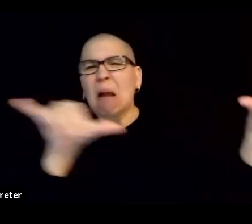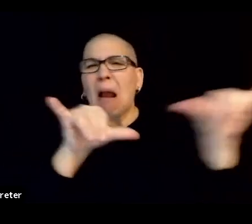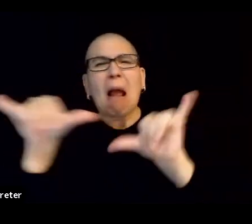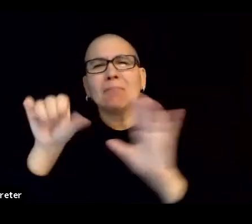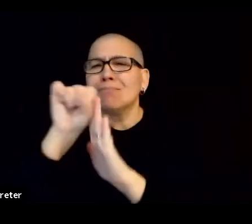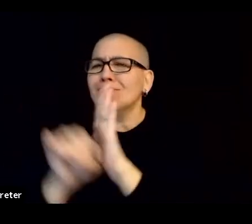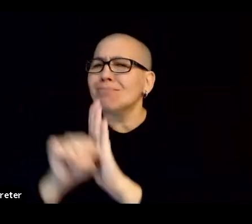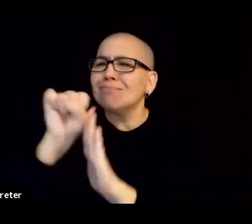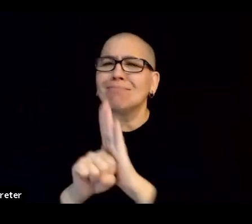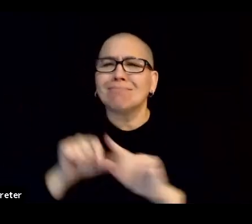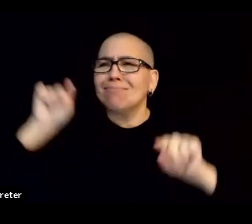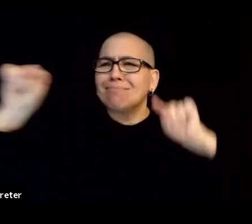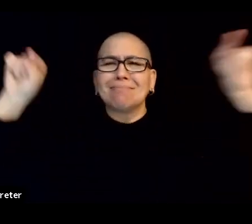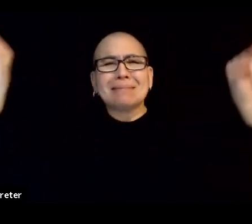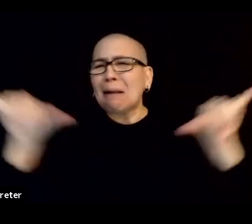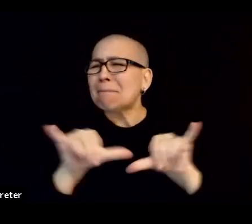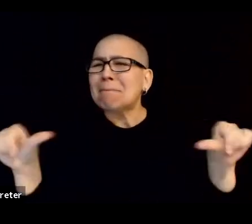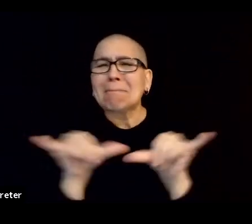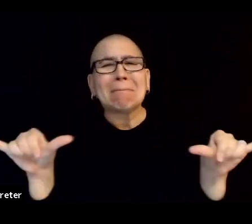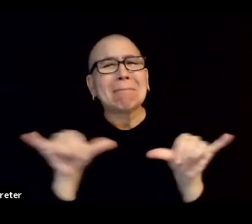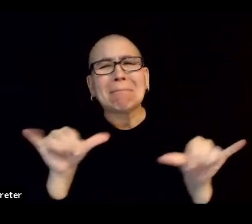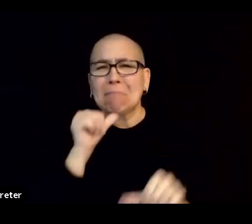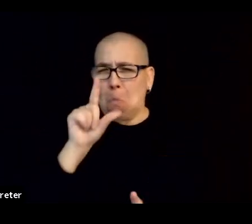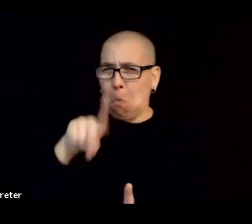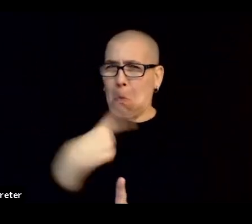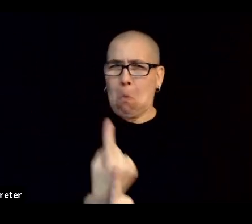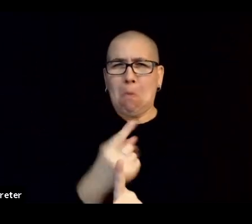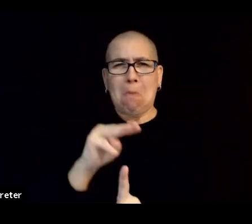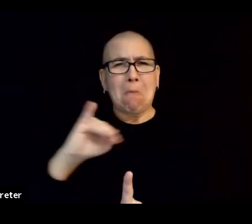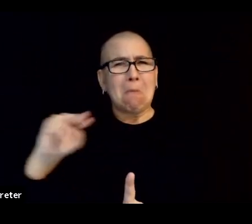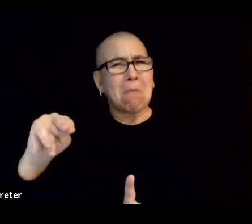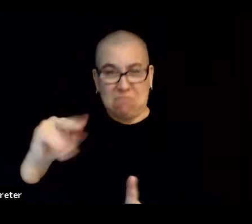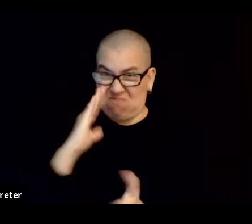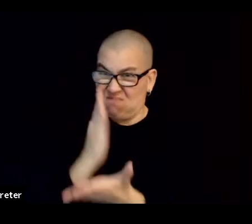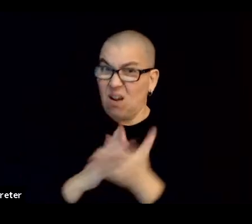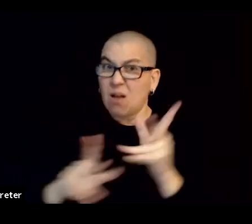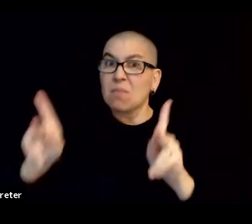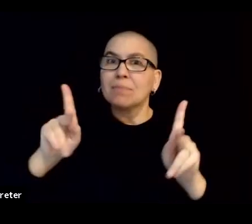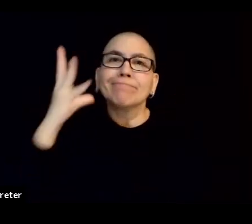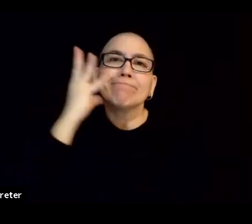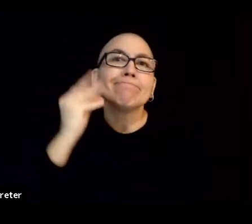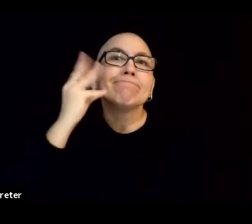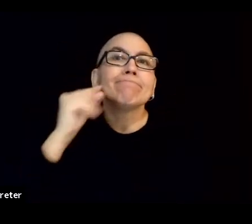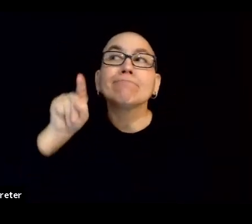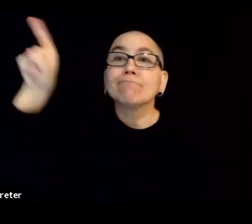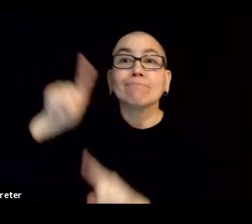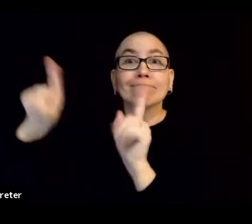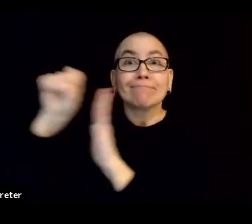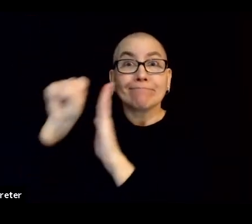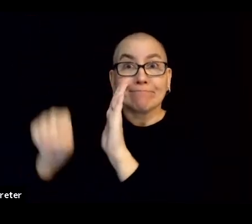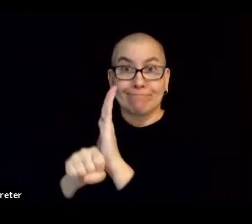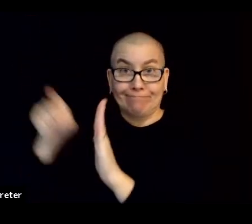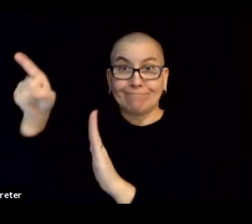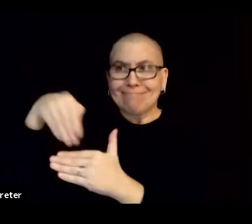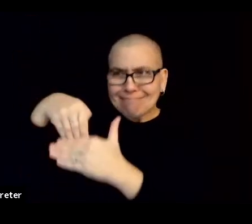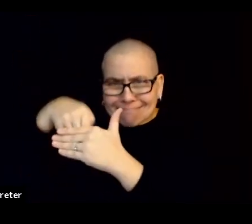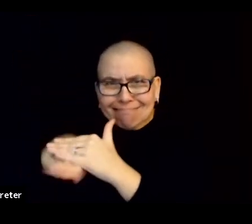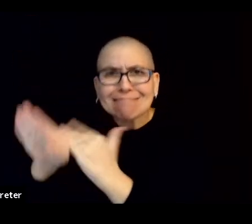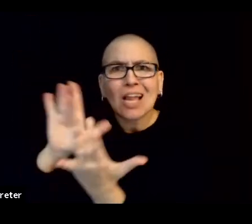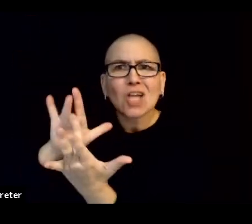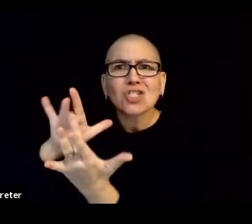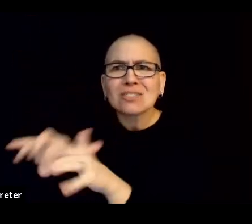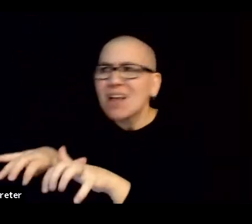through the website or the call center will be notified when those appointments are filled and provided information on how to get up on a wait